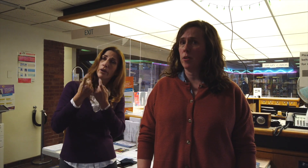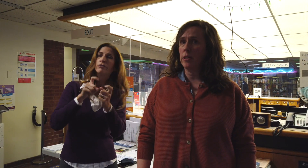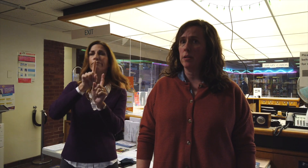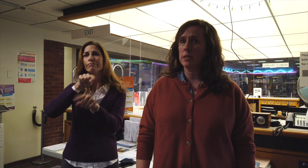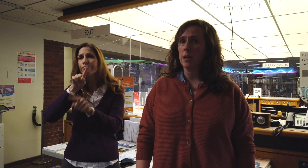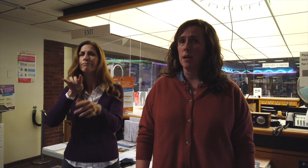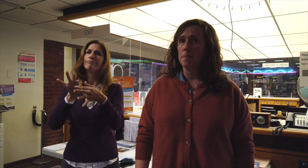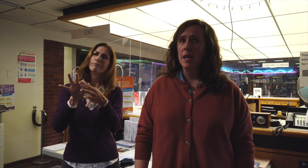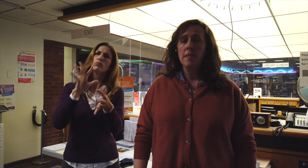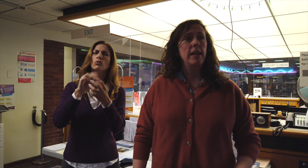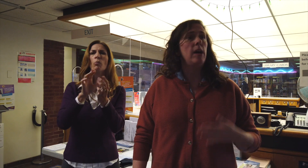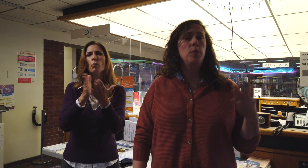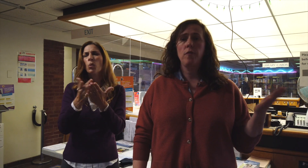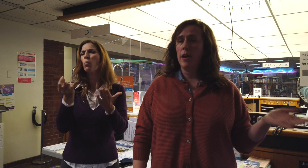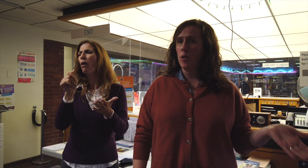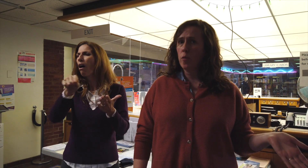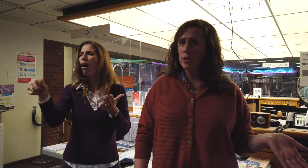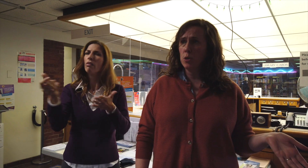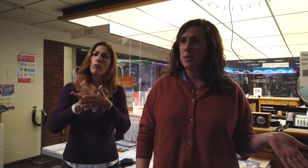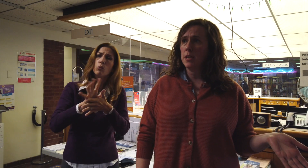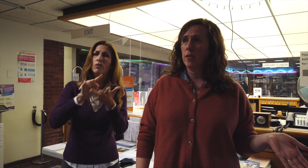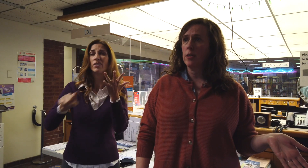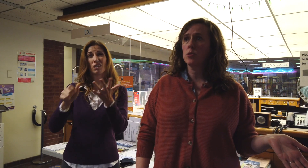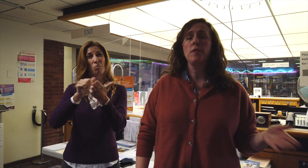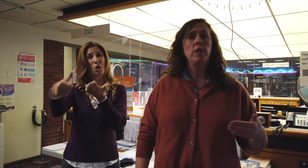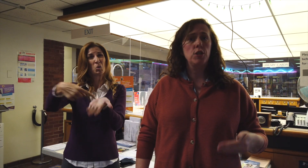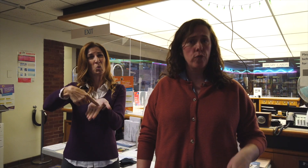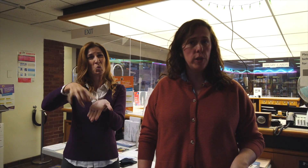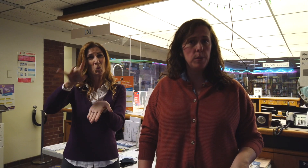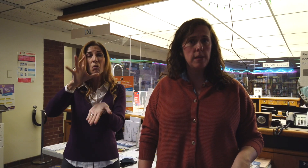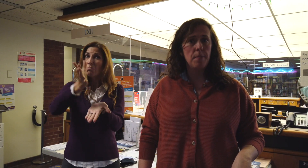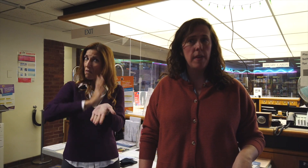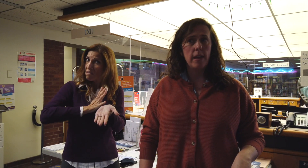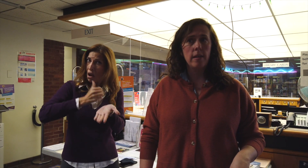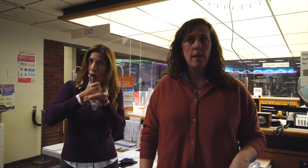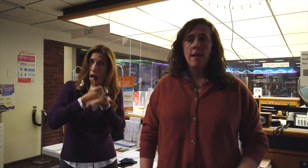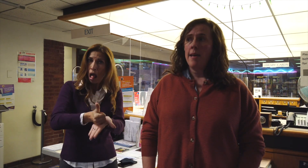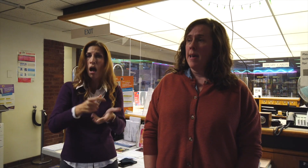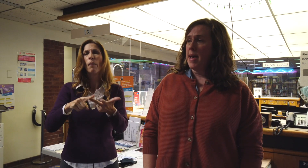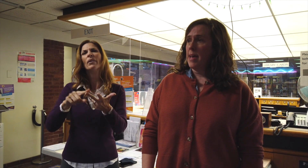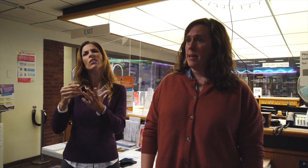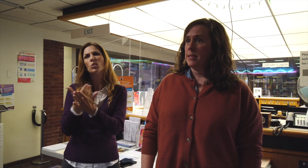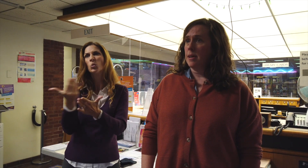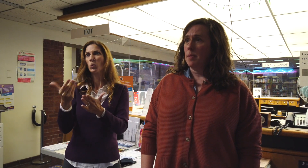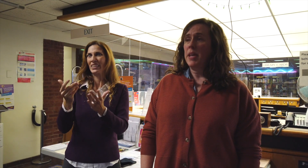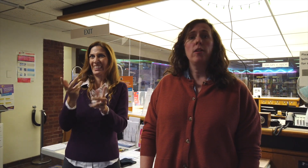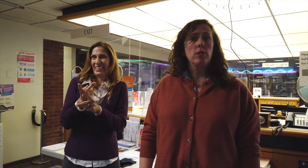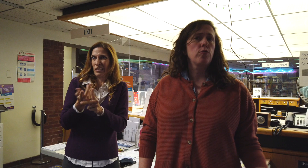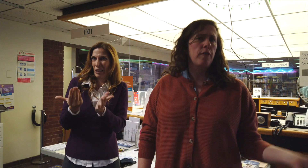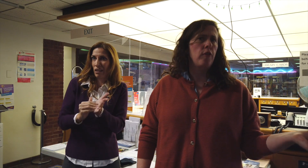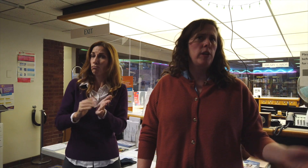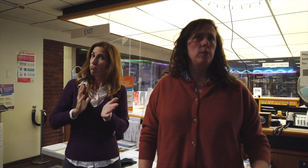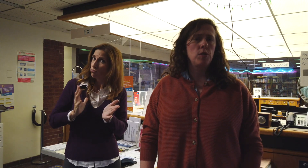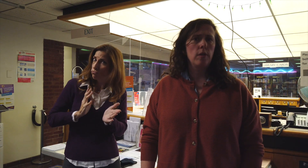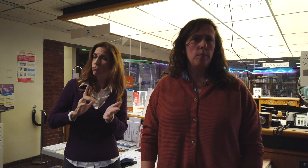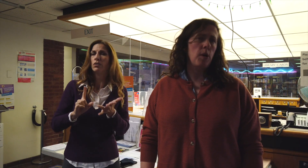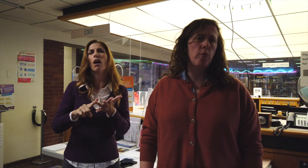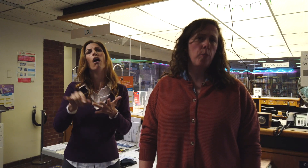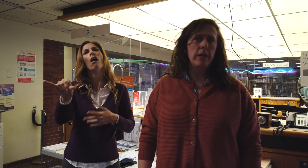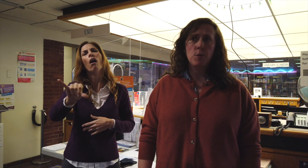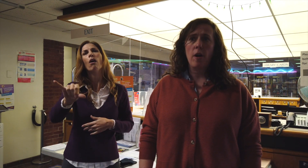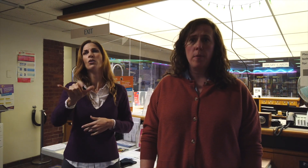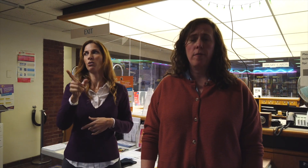about materials. They can help you if you have overdue materials or if you need to renew something. And they can also refer you to